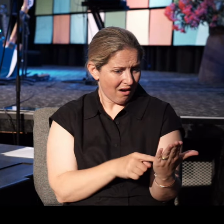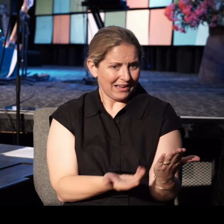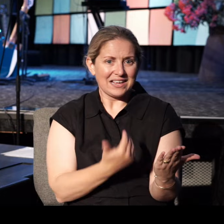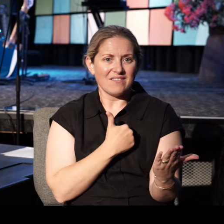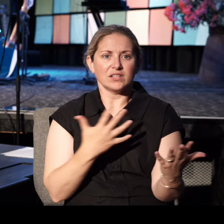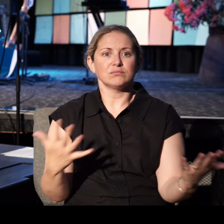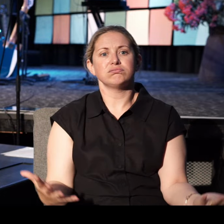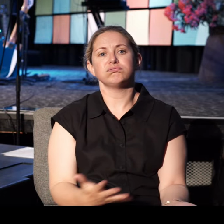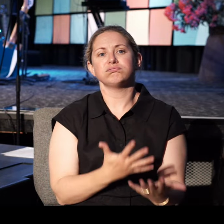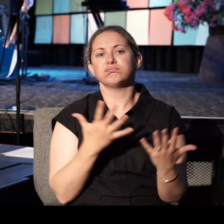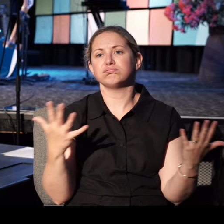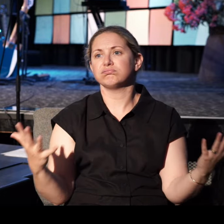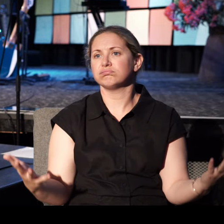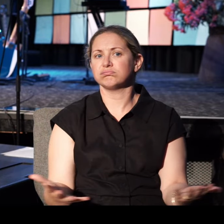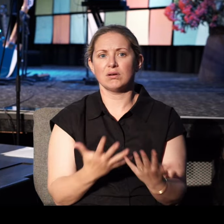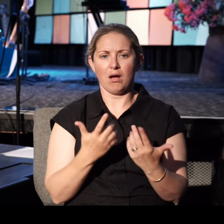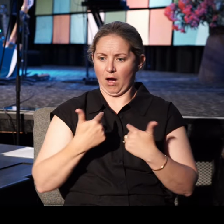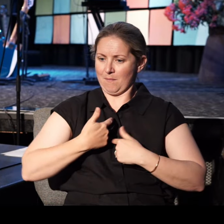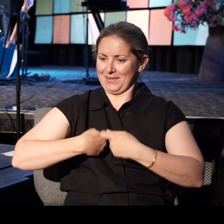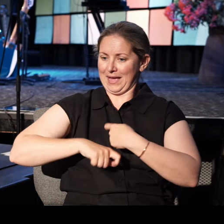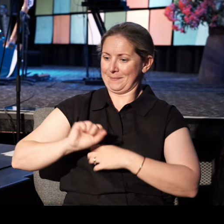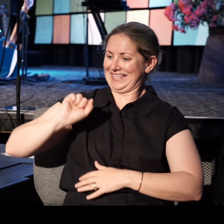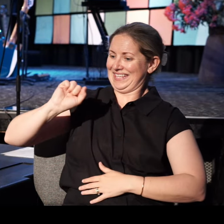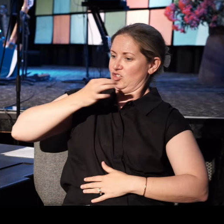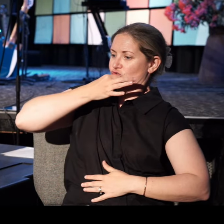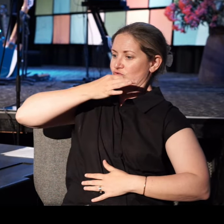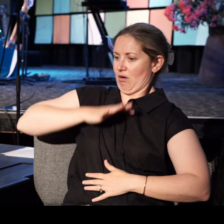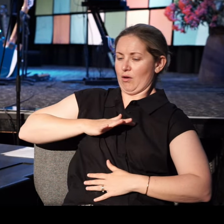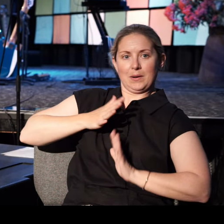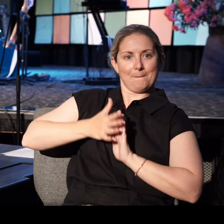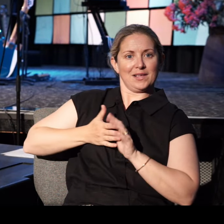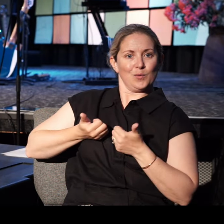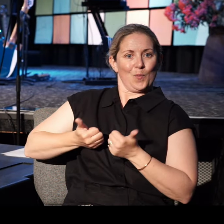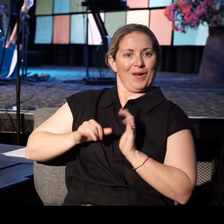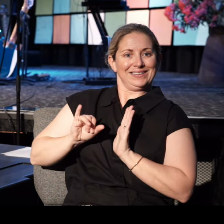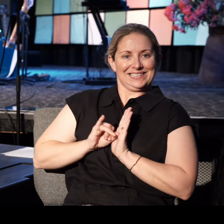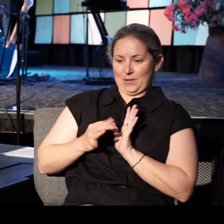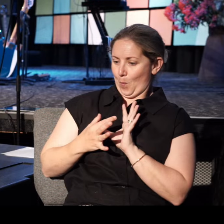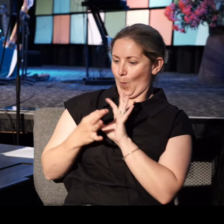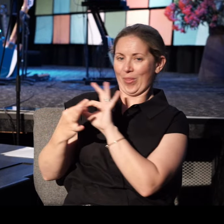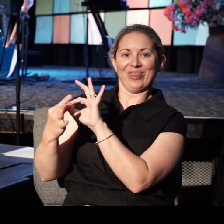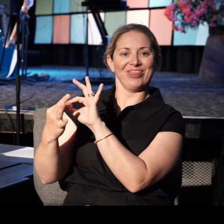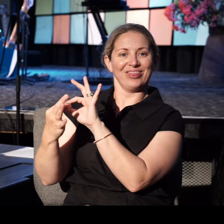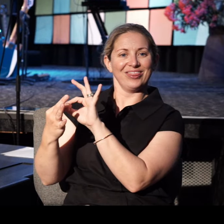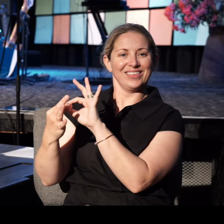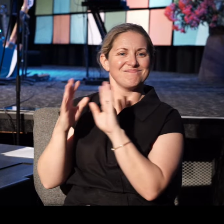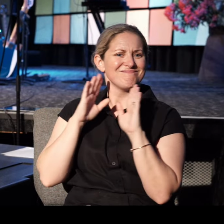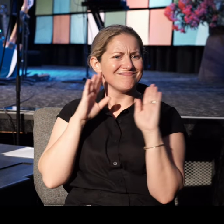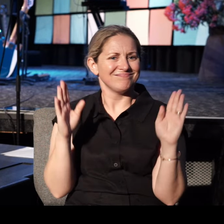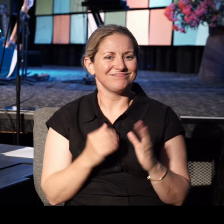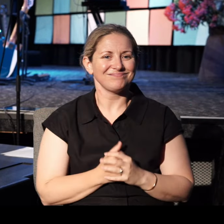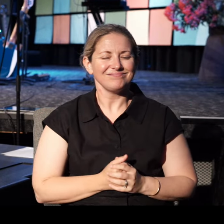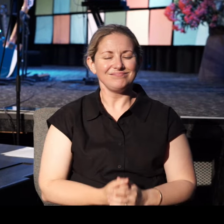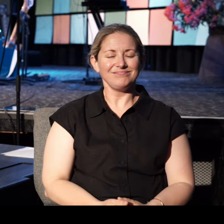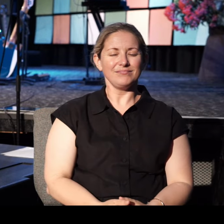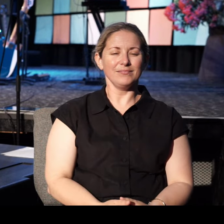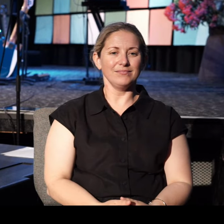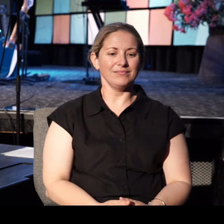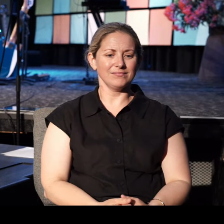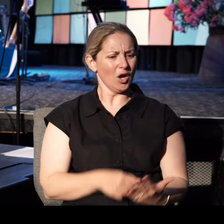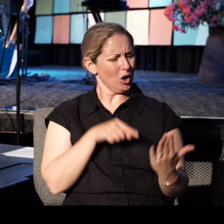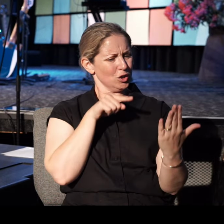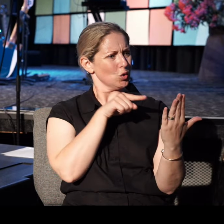through life, this identity that we have in Christ, that we are his children. But this section that starts with this